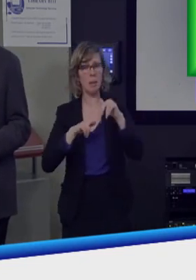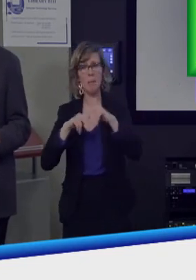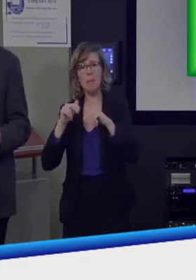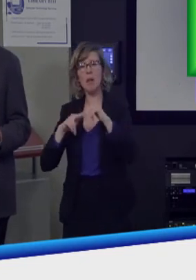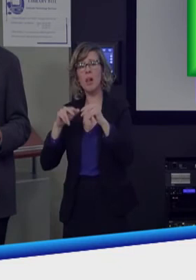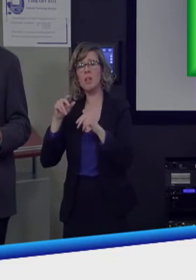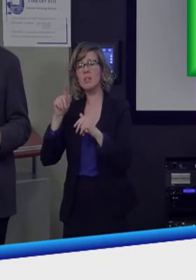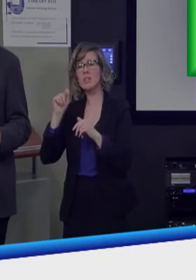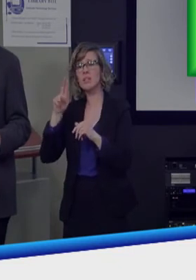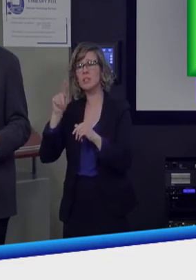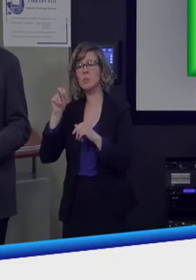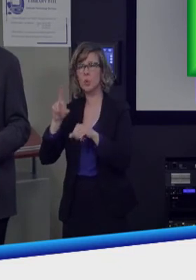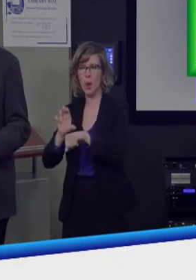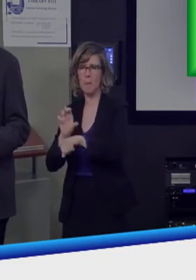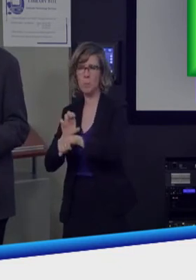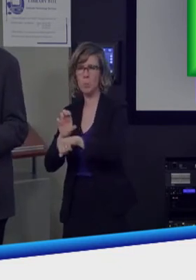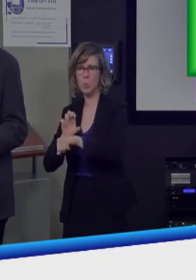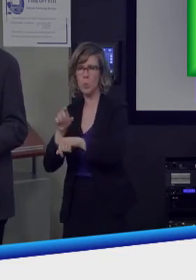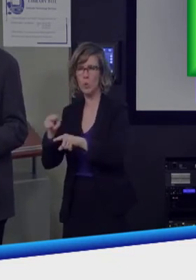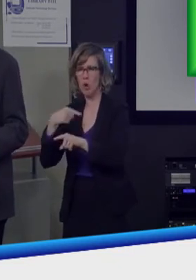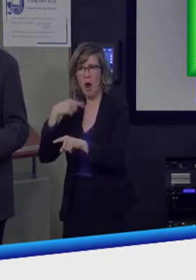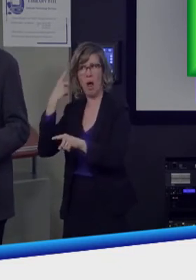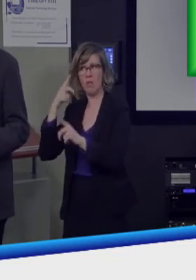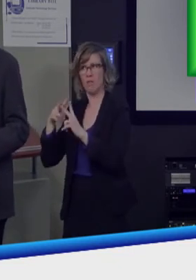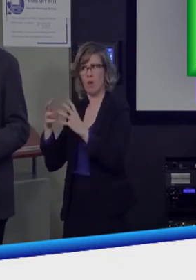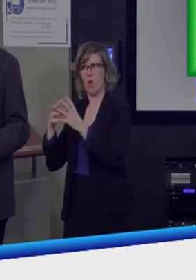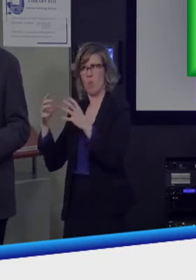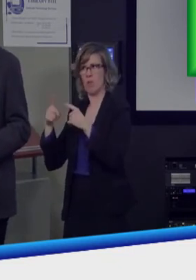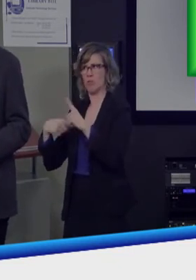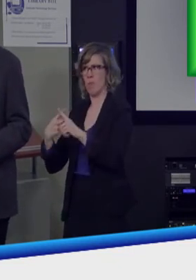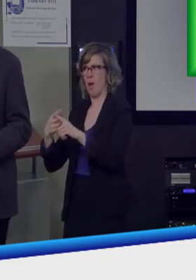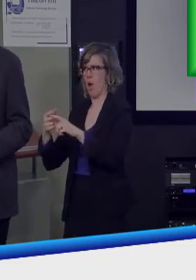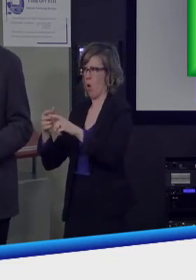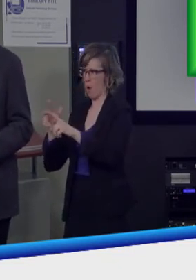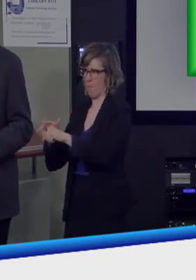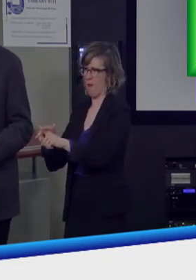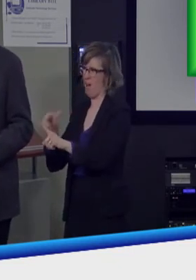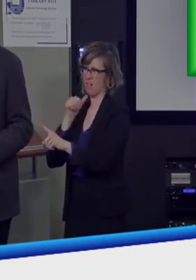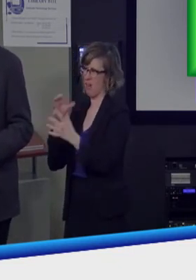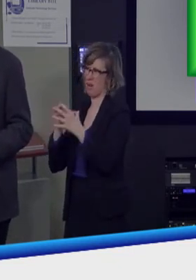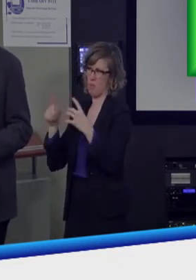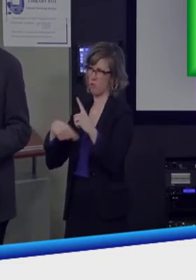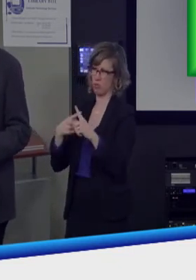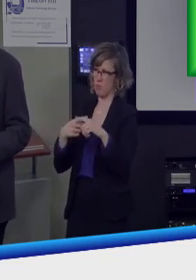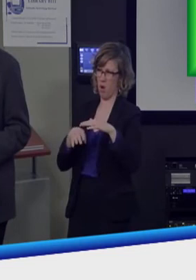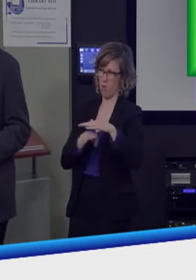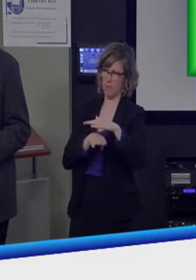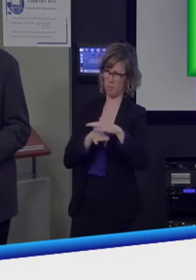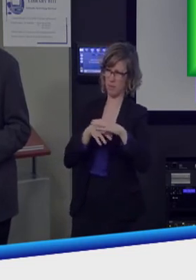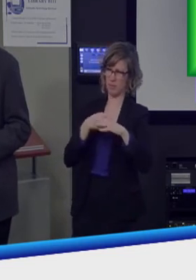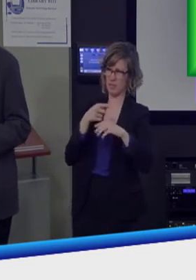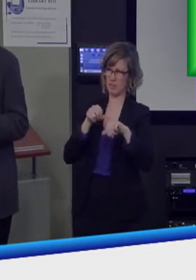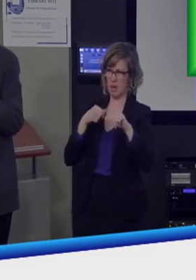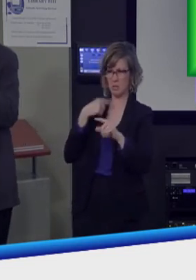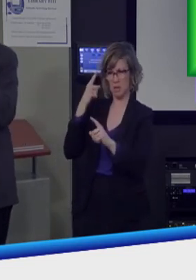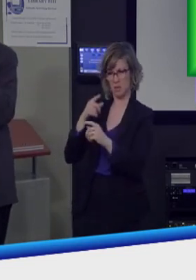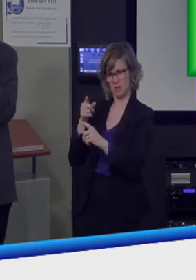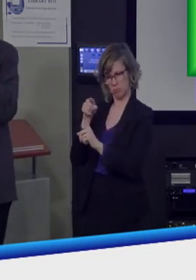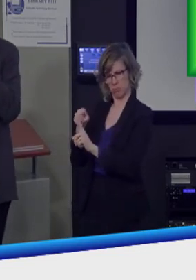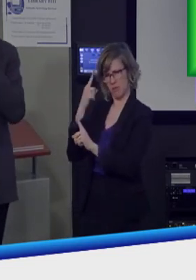than a scientific effort. So I think that's the real interest there is use.